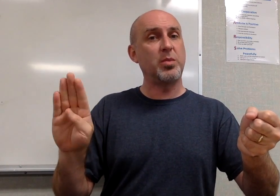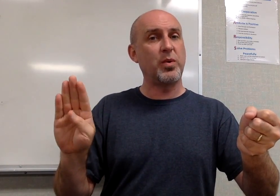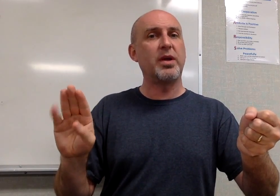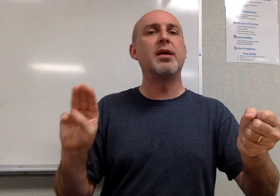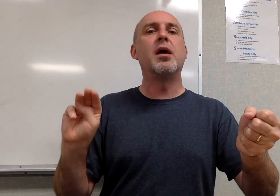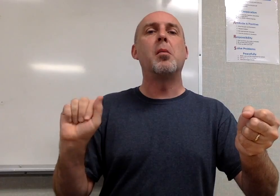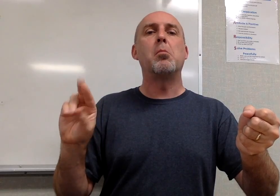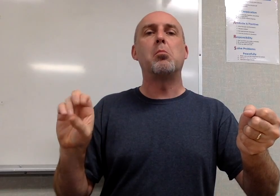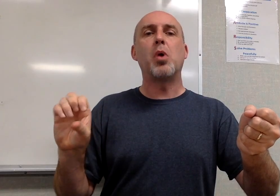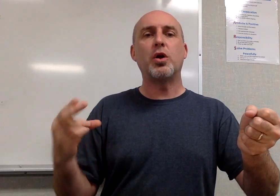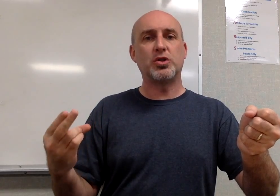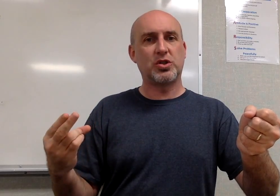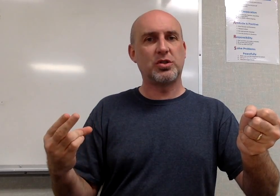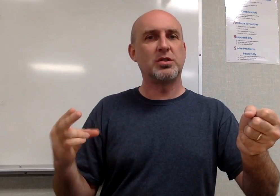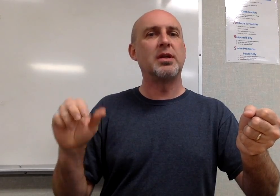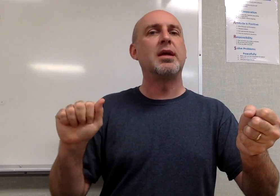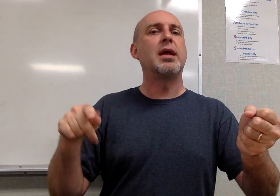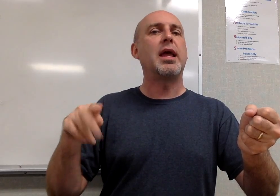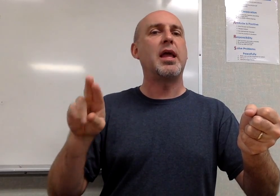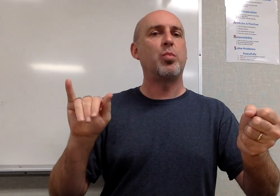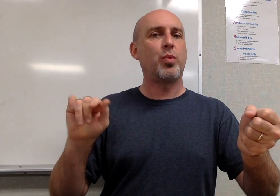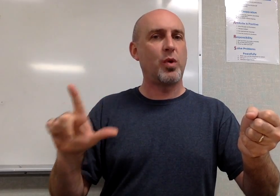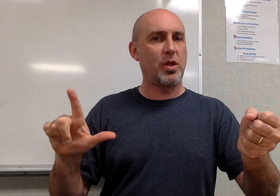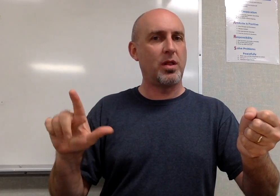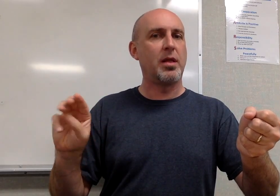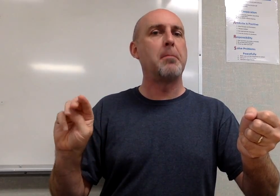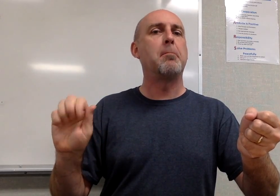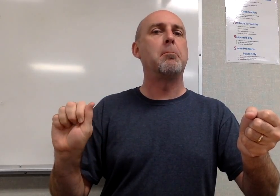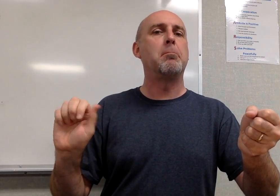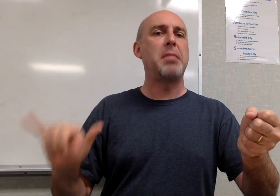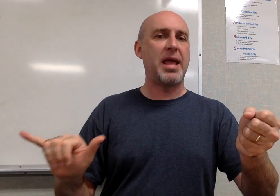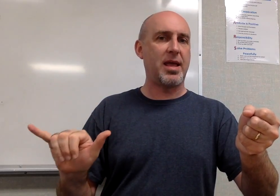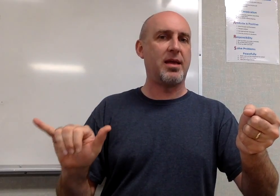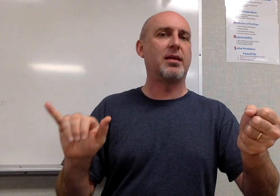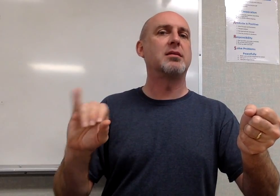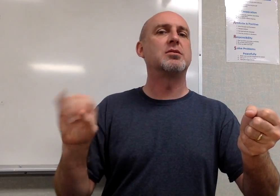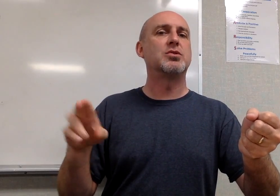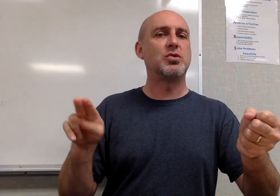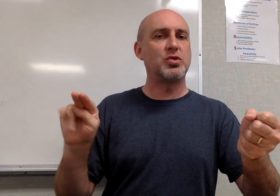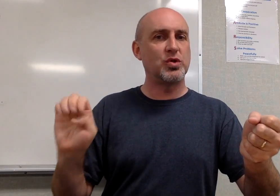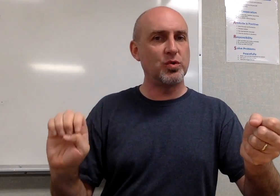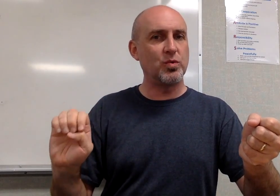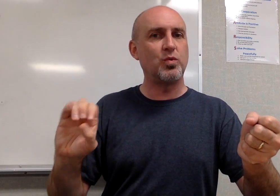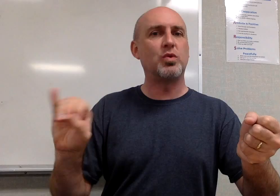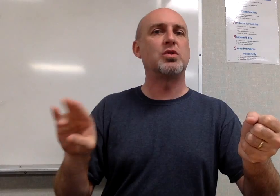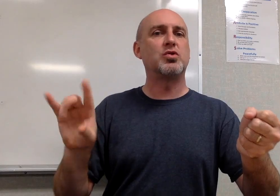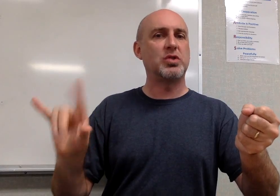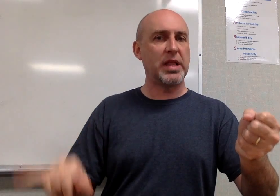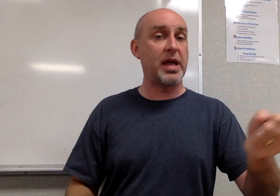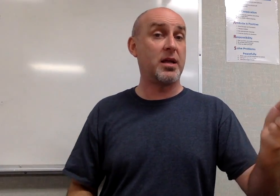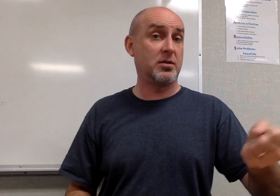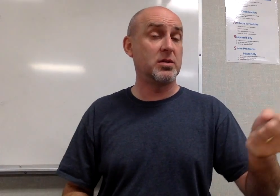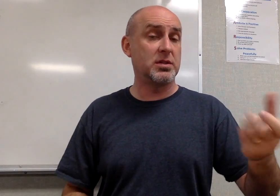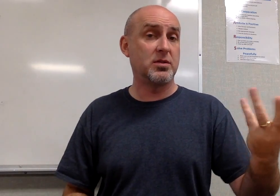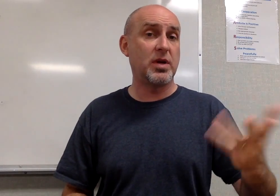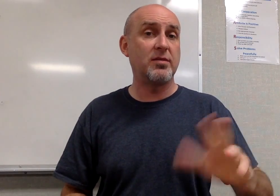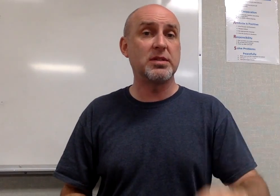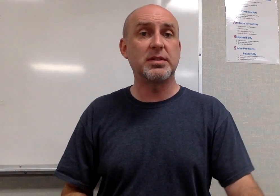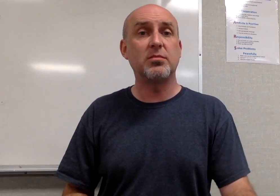February, March, April, May, June, July, and you can still drive at the same